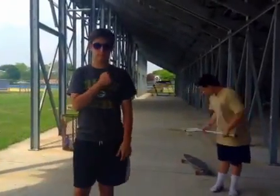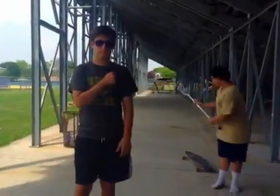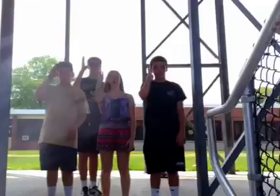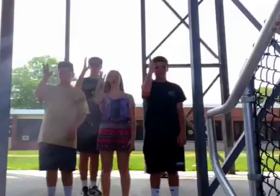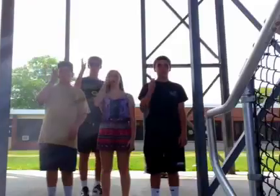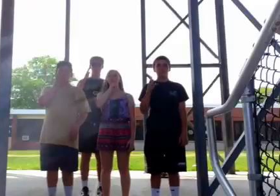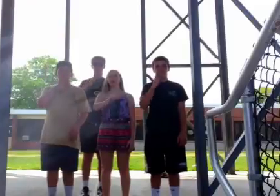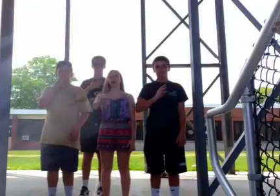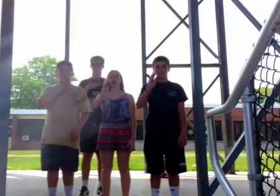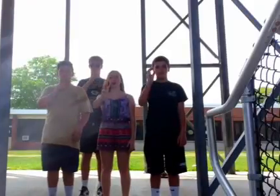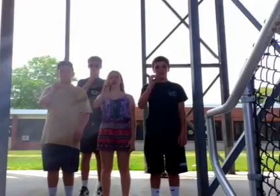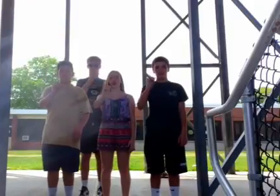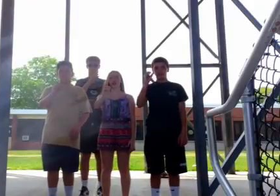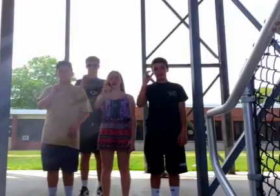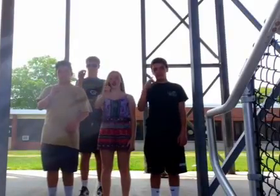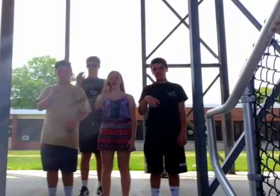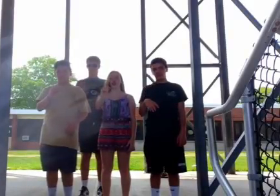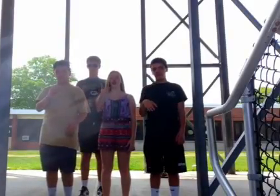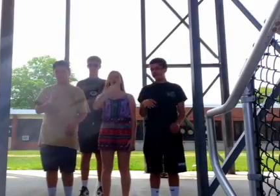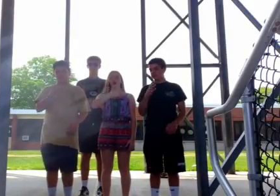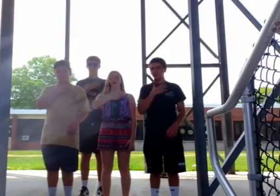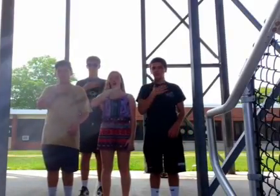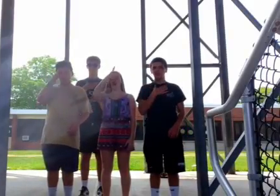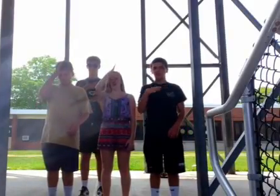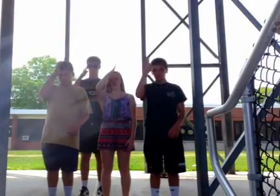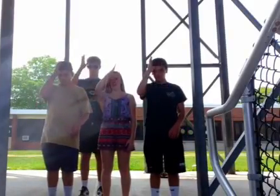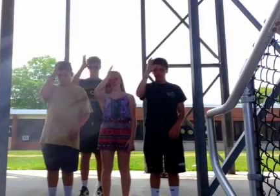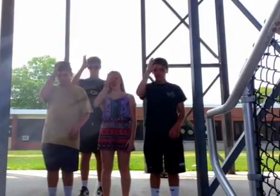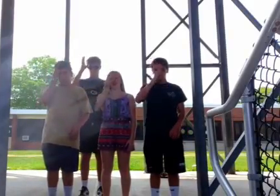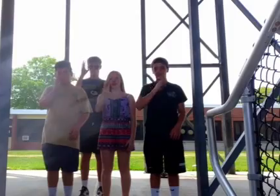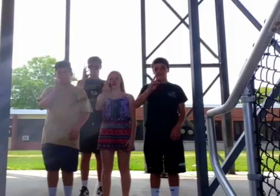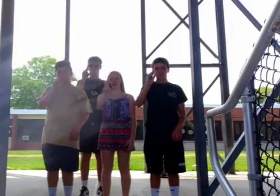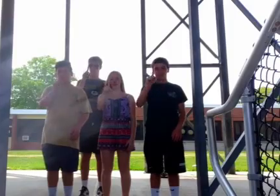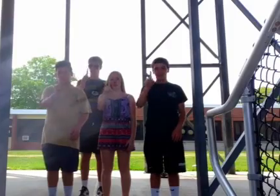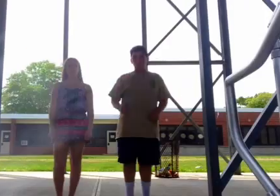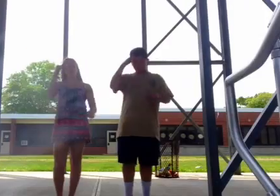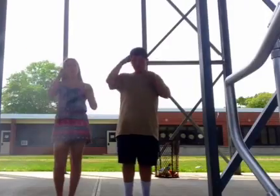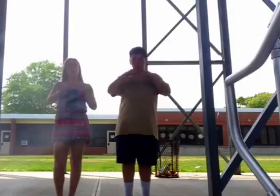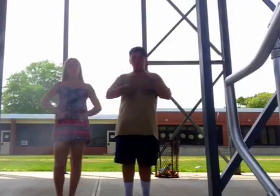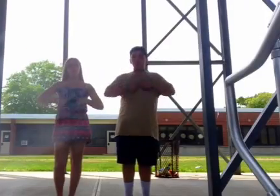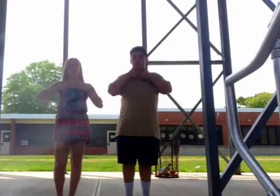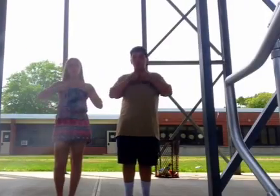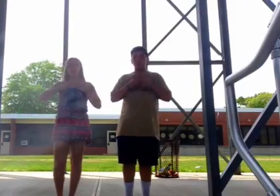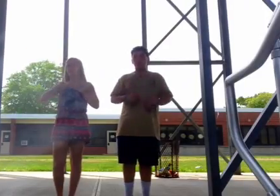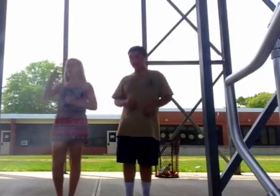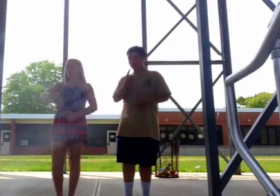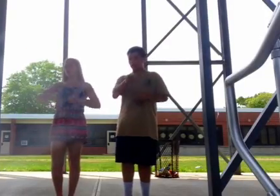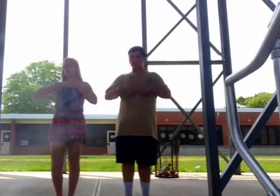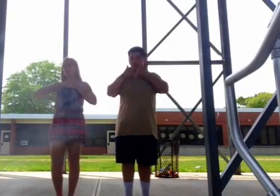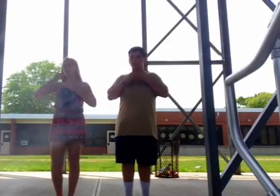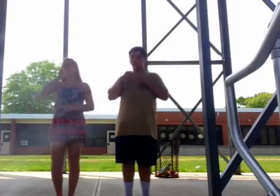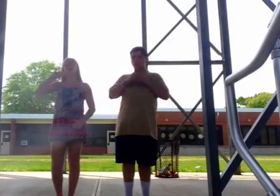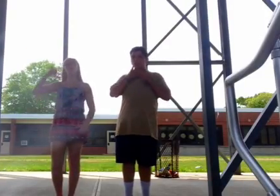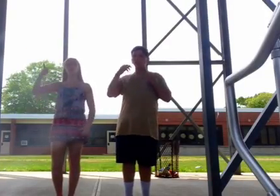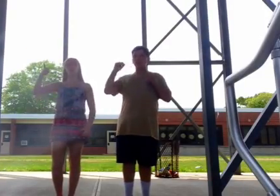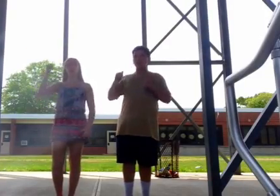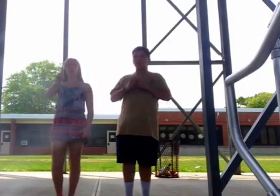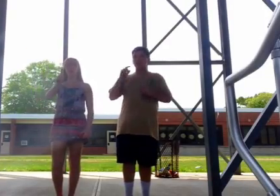sorry. Soon I'll be 60 years old. My daddy got 61. Remember life and then your life becomes a better